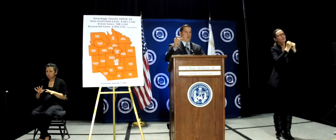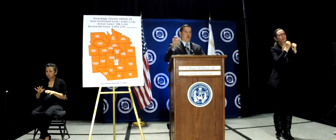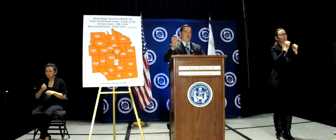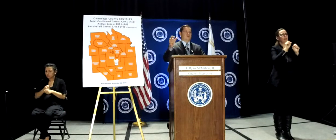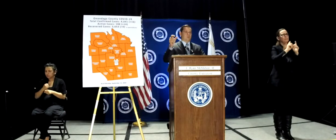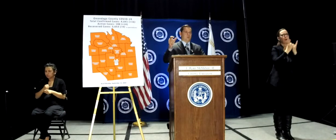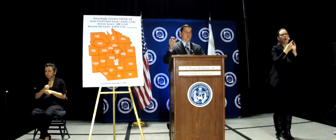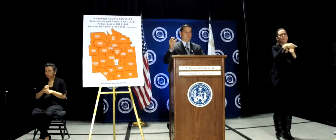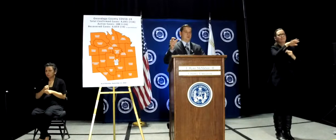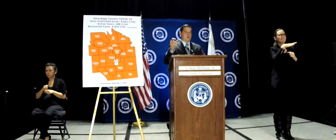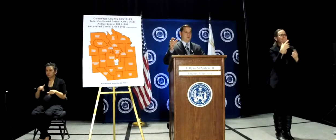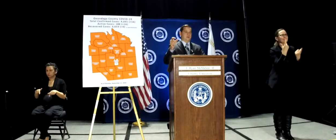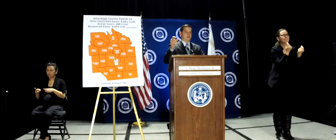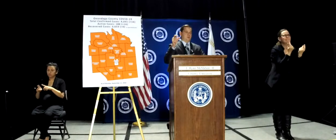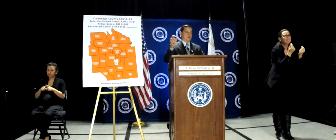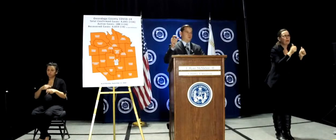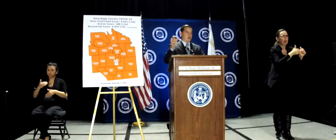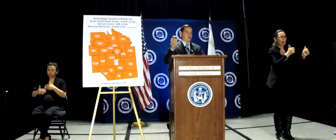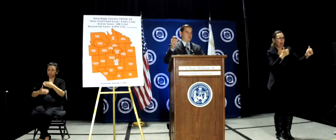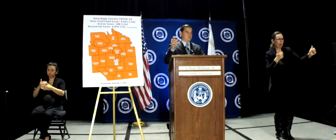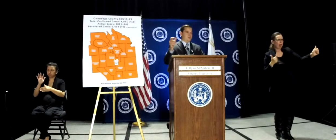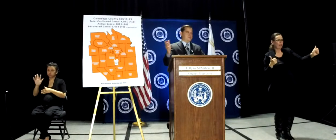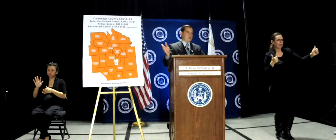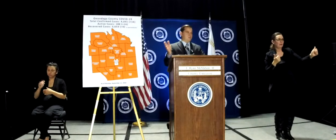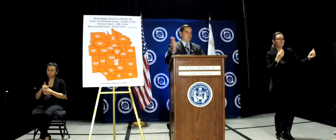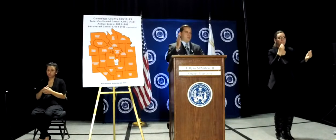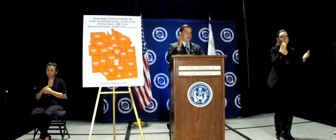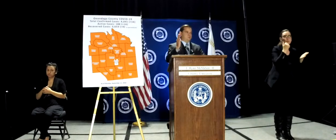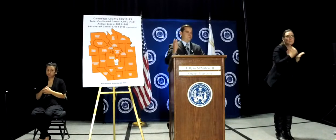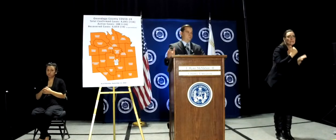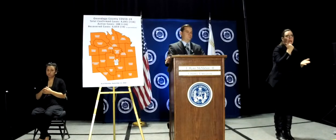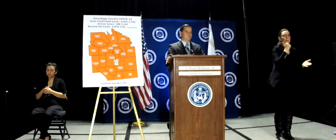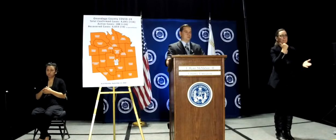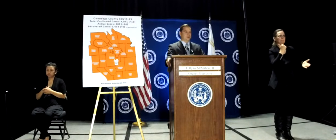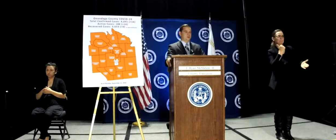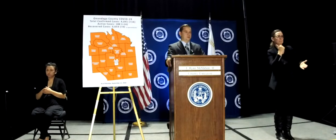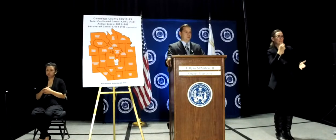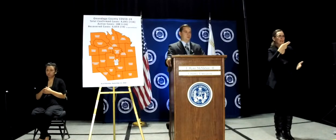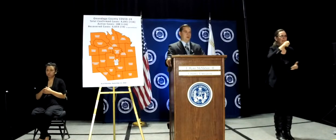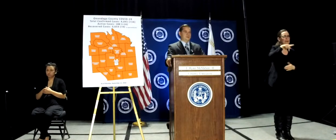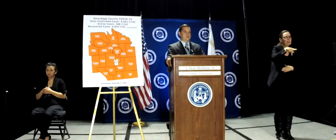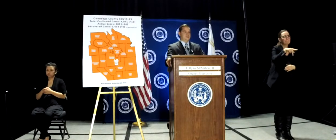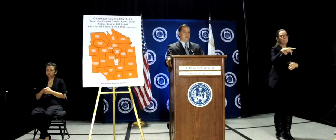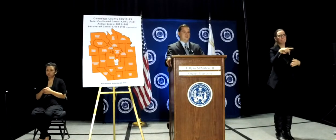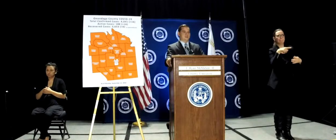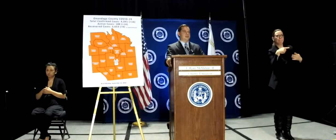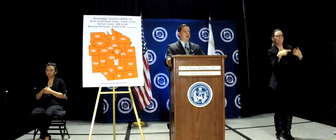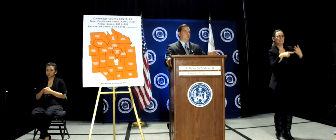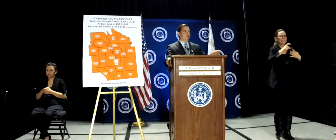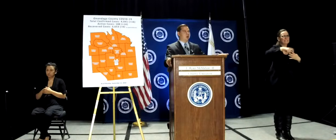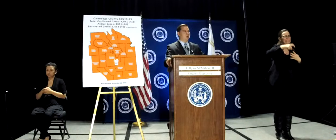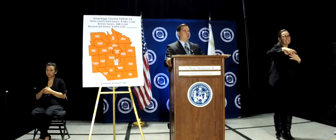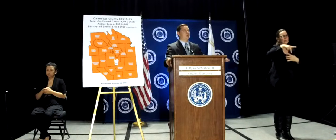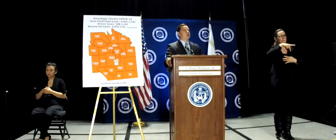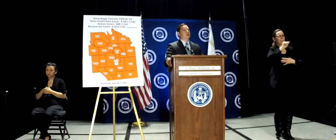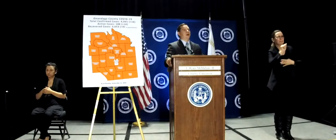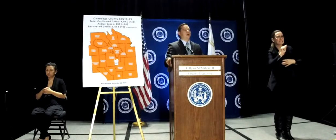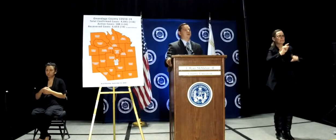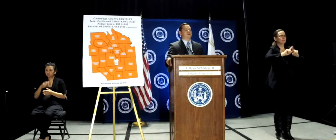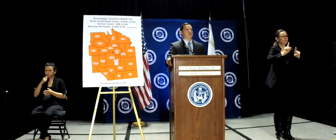everybody more comfortable living with this virus as time goes on, and rates are sustainably